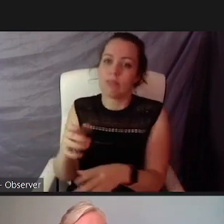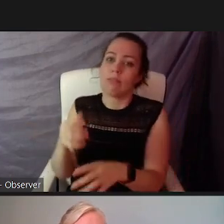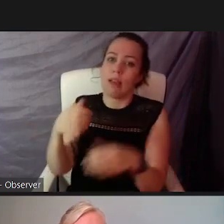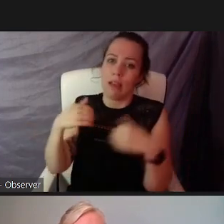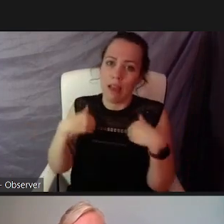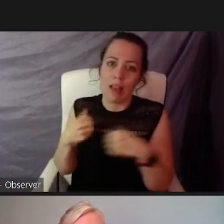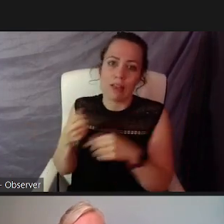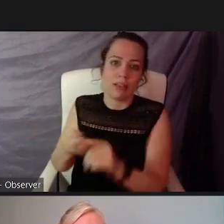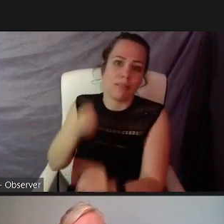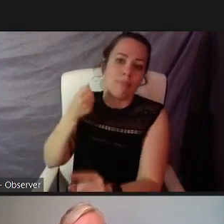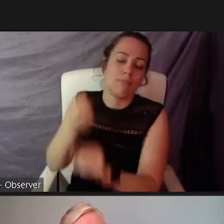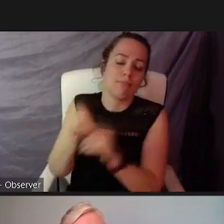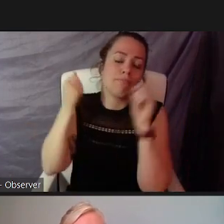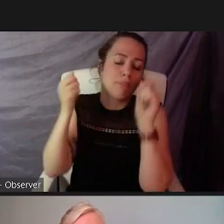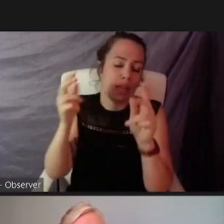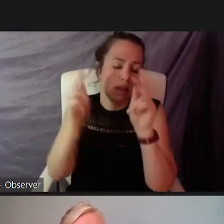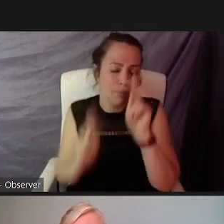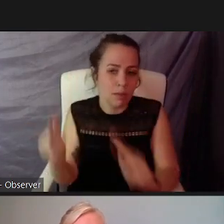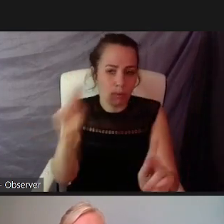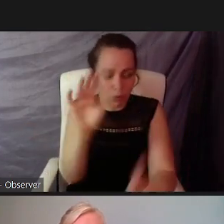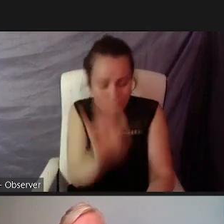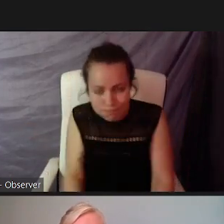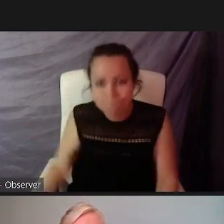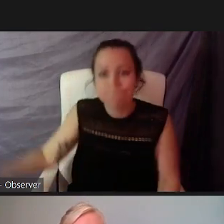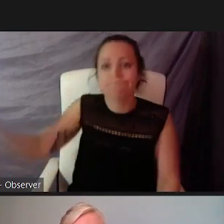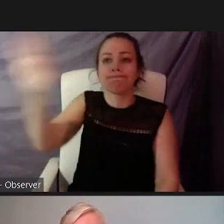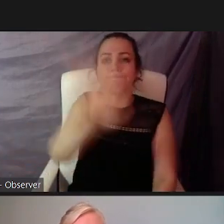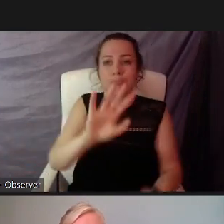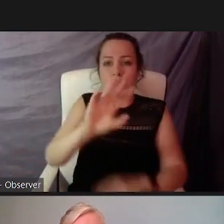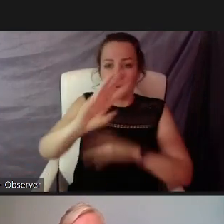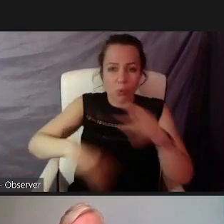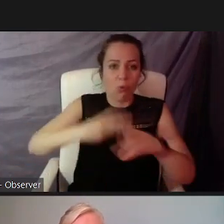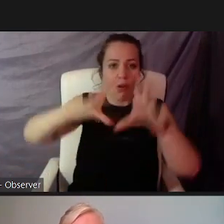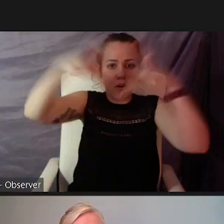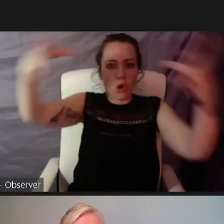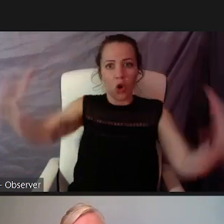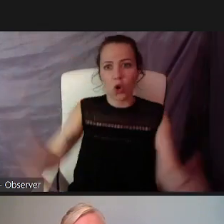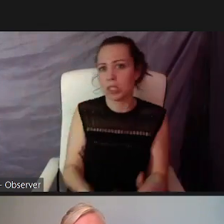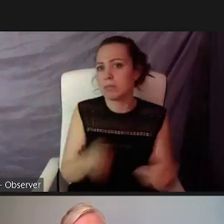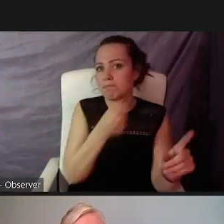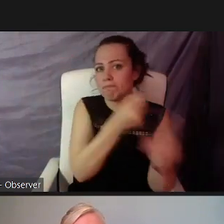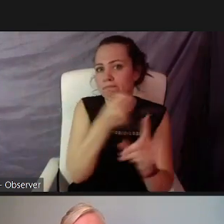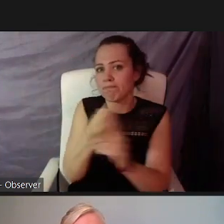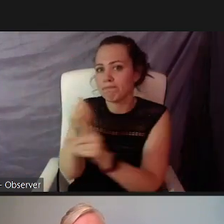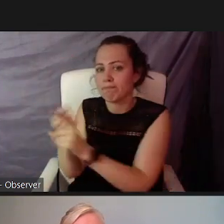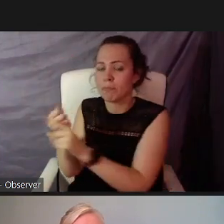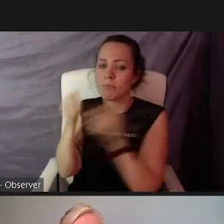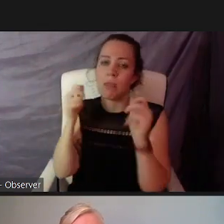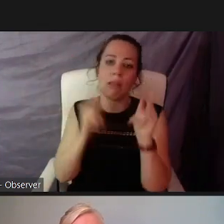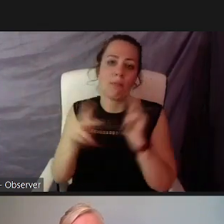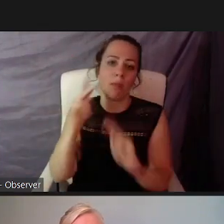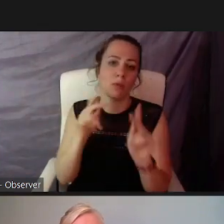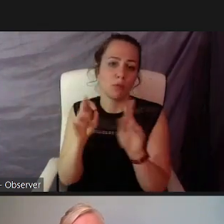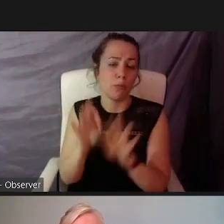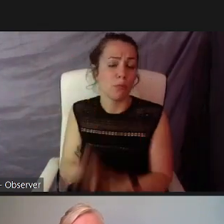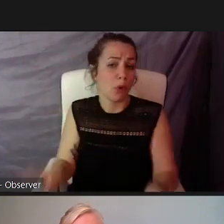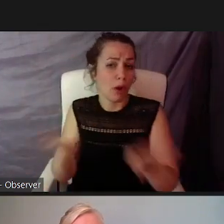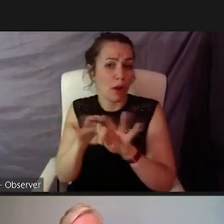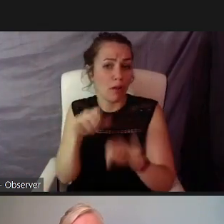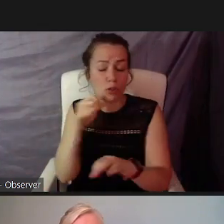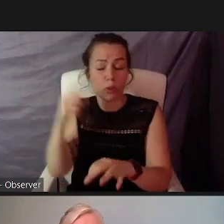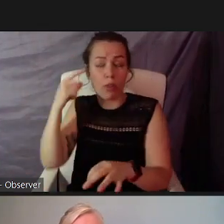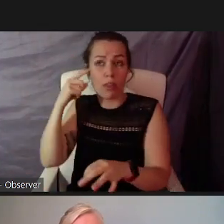from various different backgrounds. It's a global issue, and it's important to not attach it to